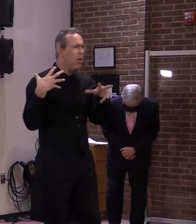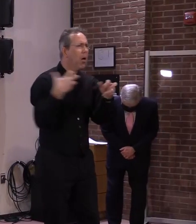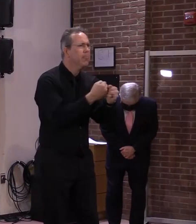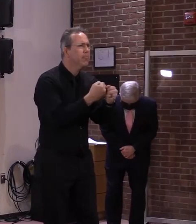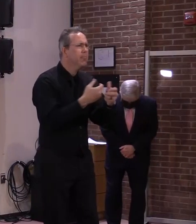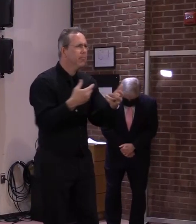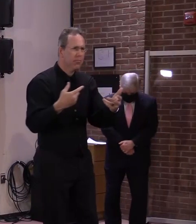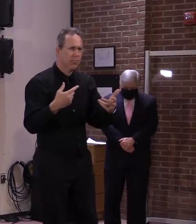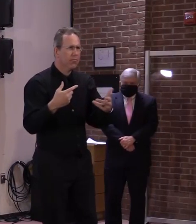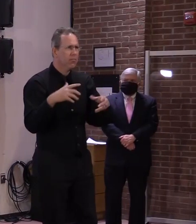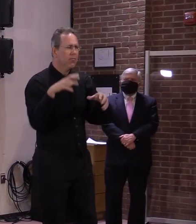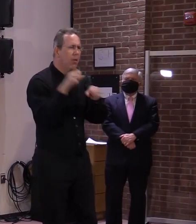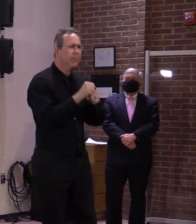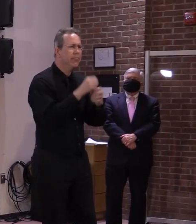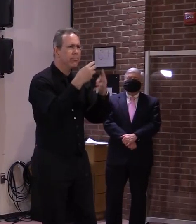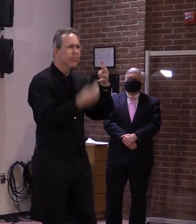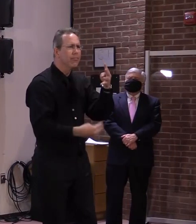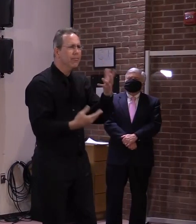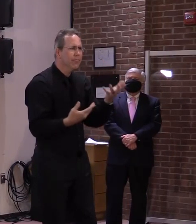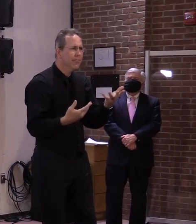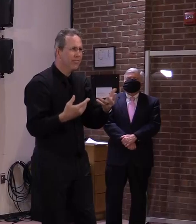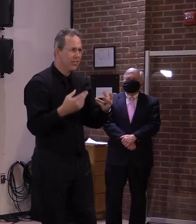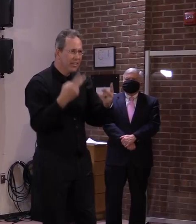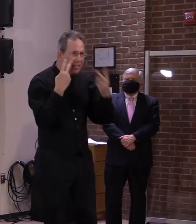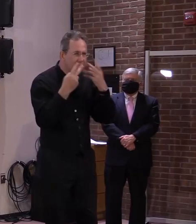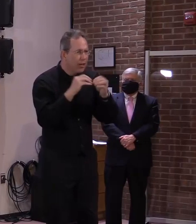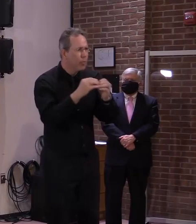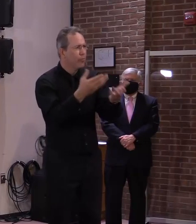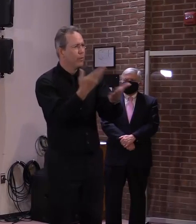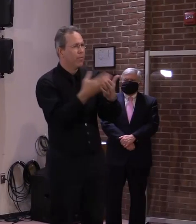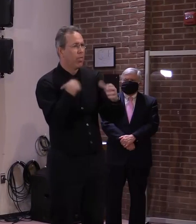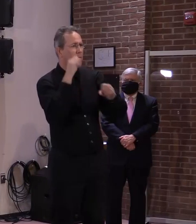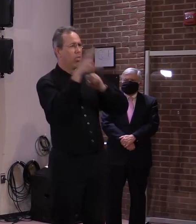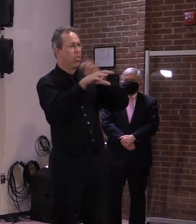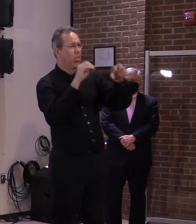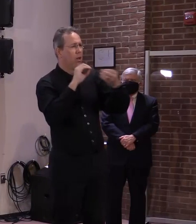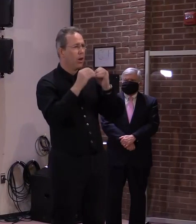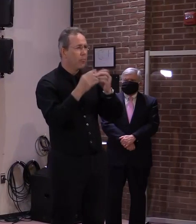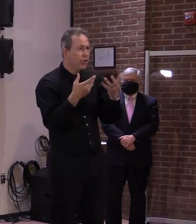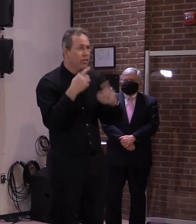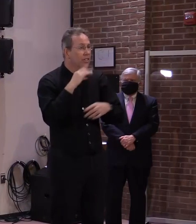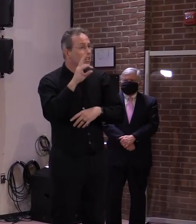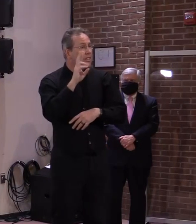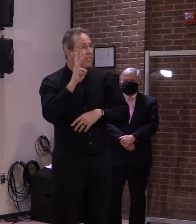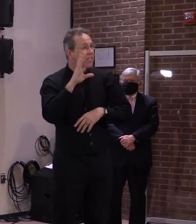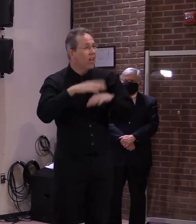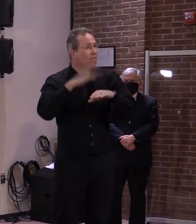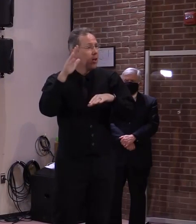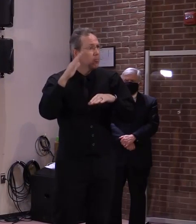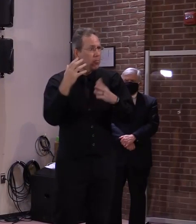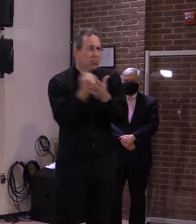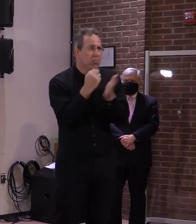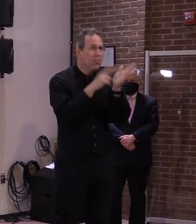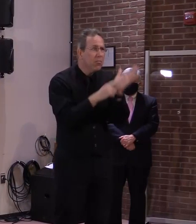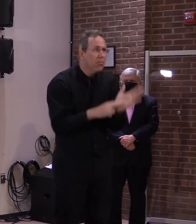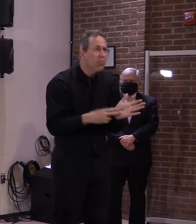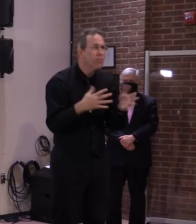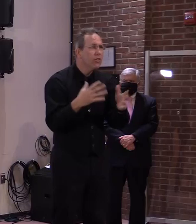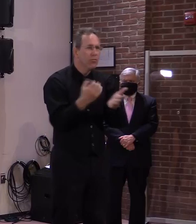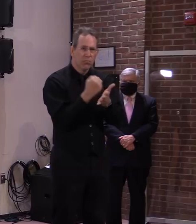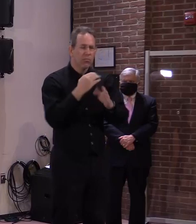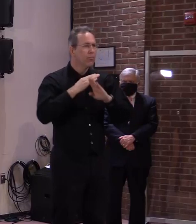people who are vaccinated in that 65 and over range, it's a good sign. And getting in the